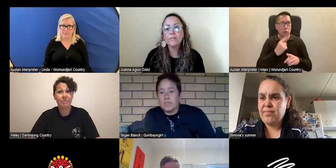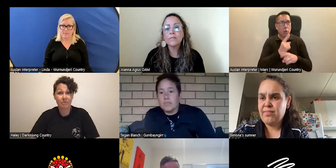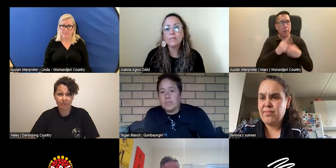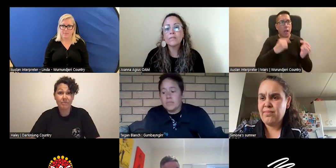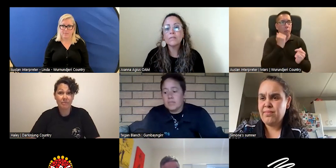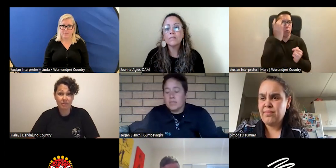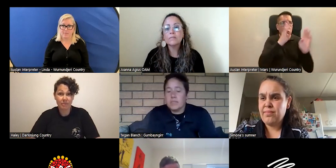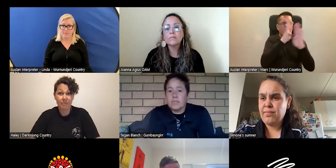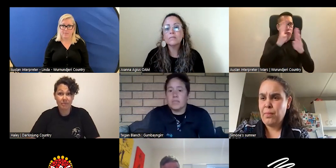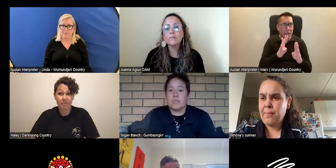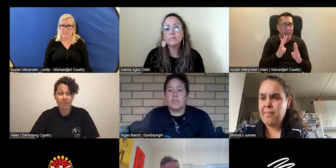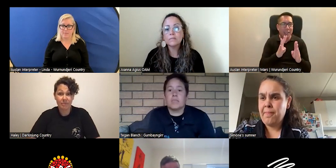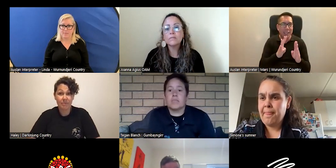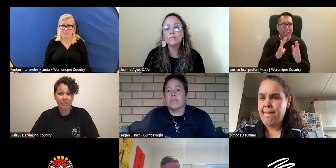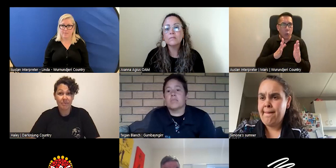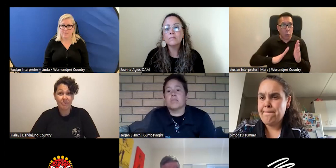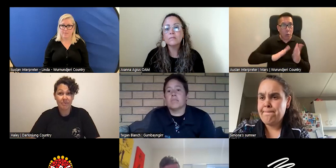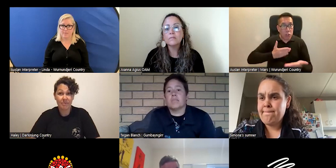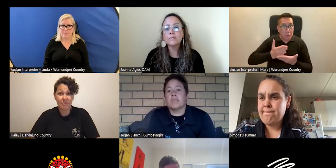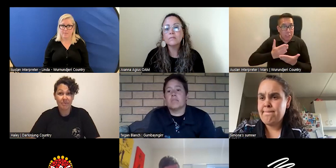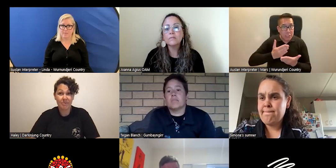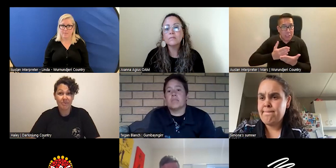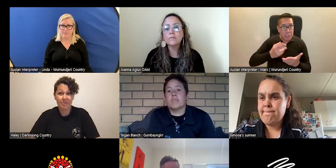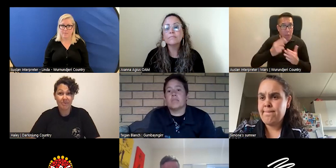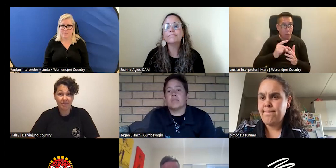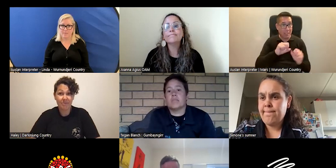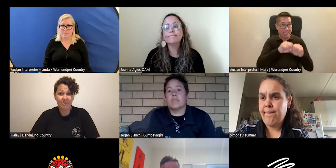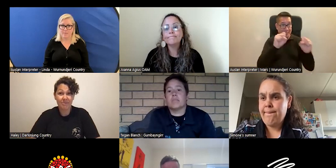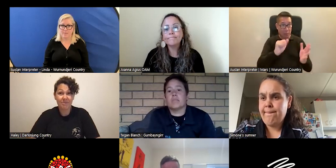Islander required services to the current system,